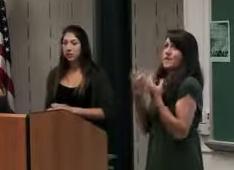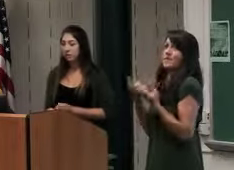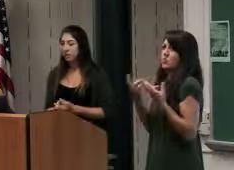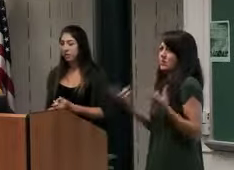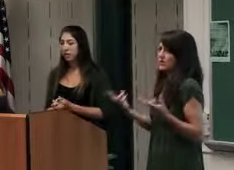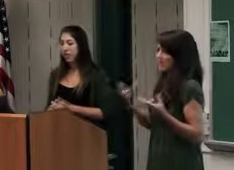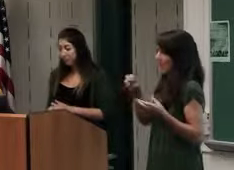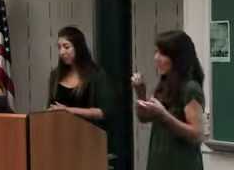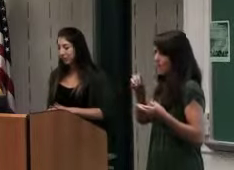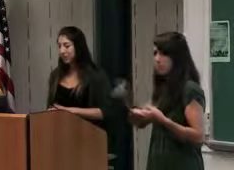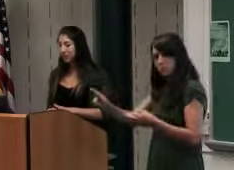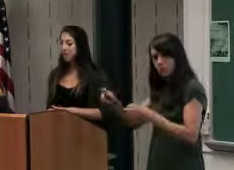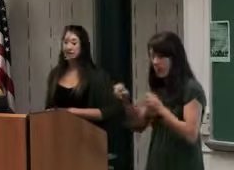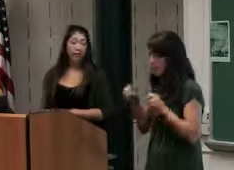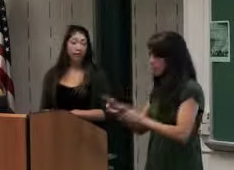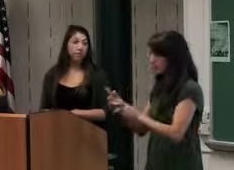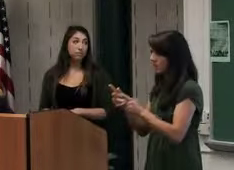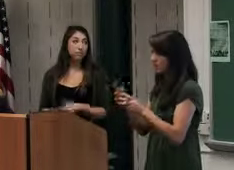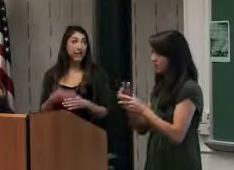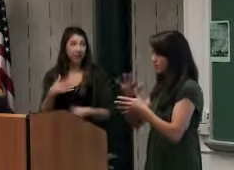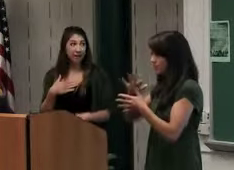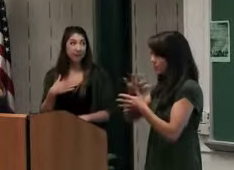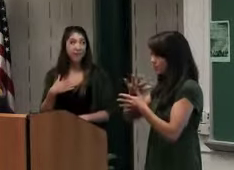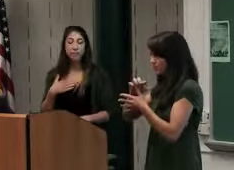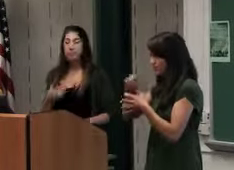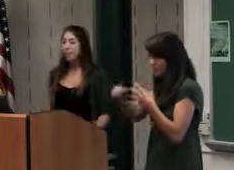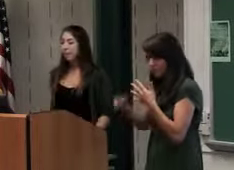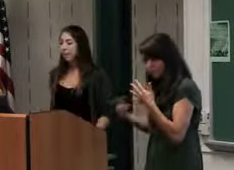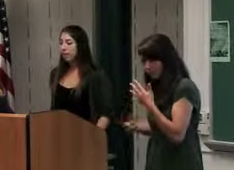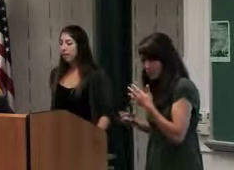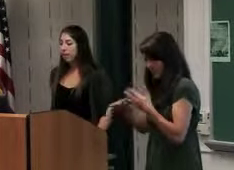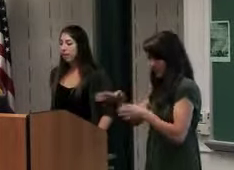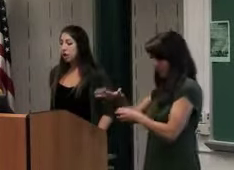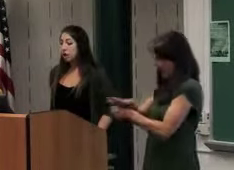more opportunities in this area.